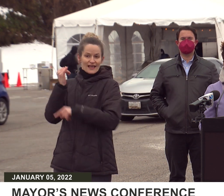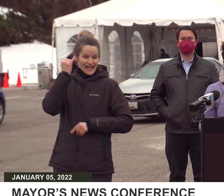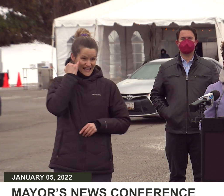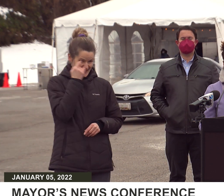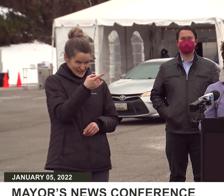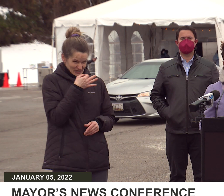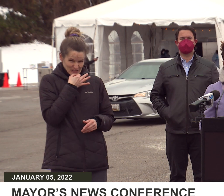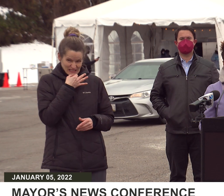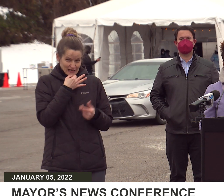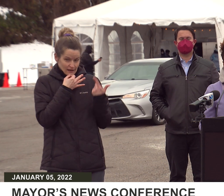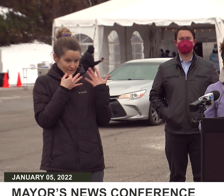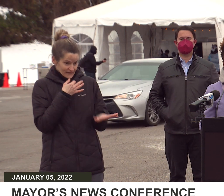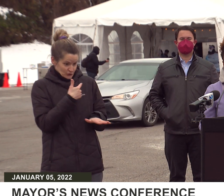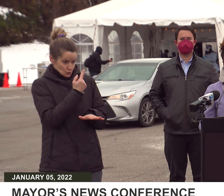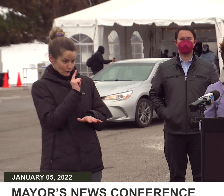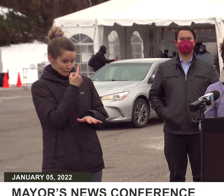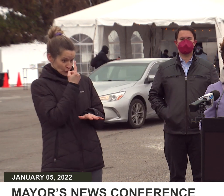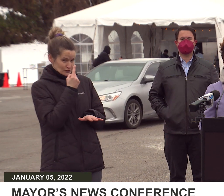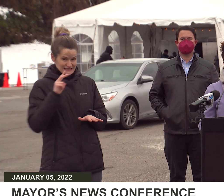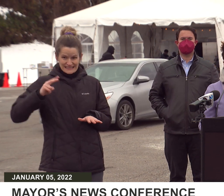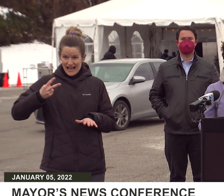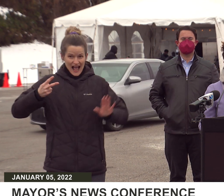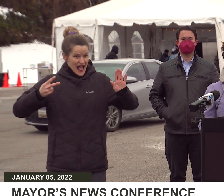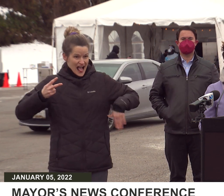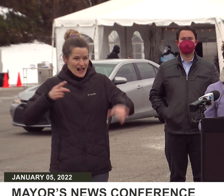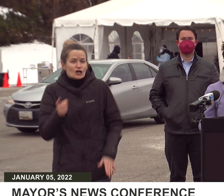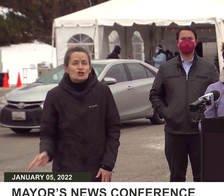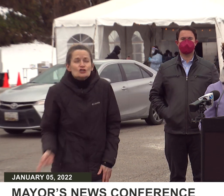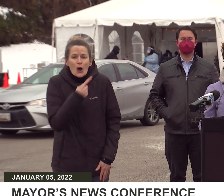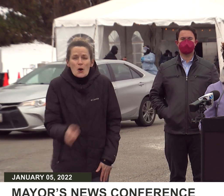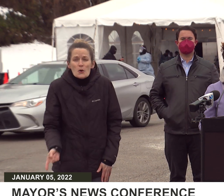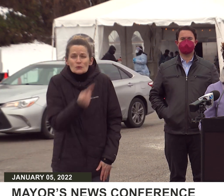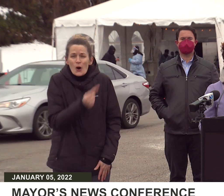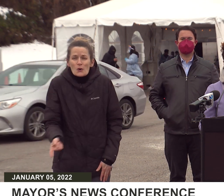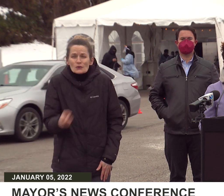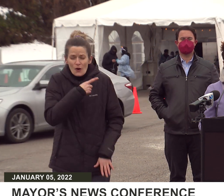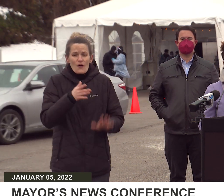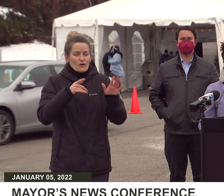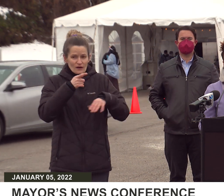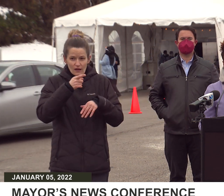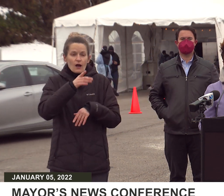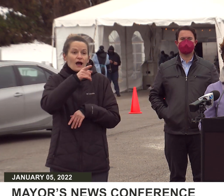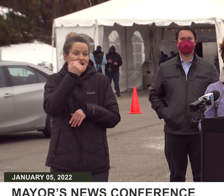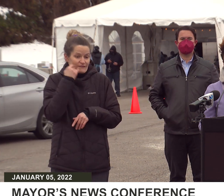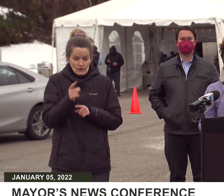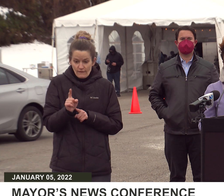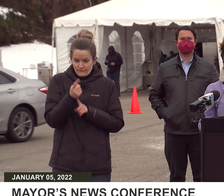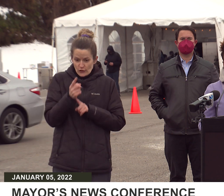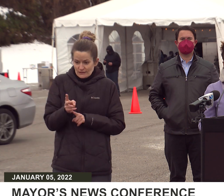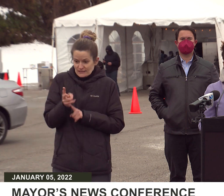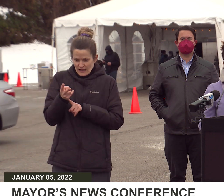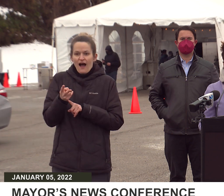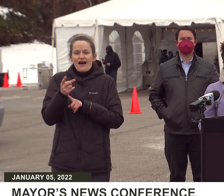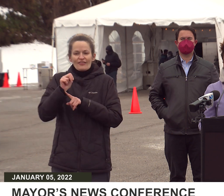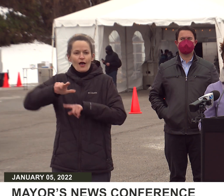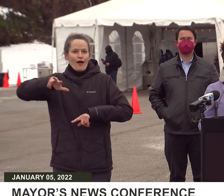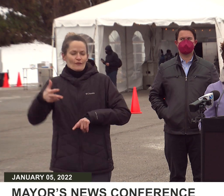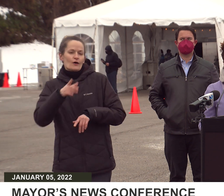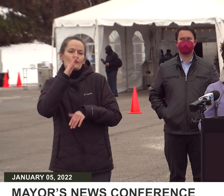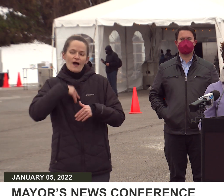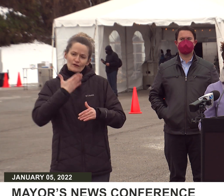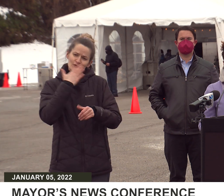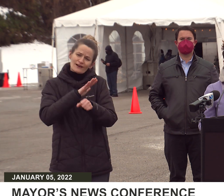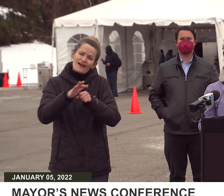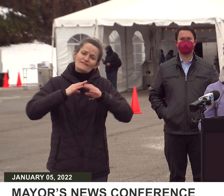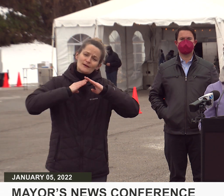series is required to get adequate immunity. And lastly, if you're eligible for a booster, get it immediately. We know that the